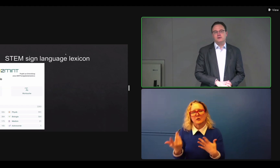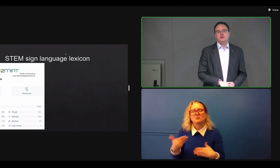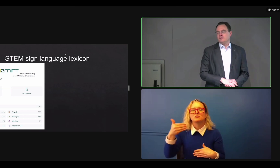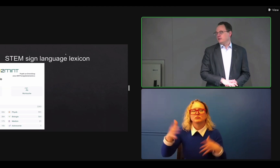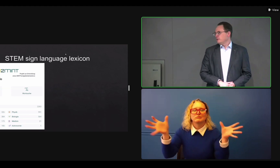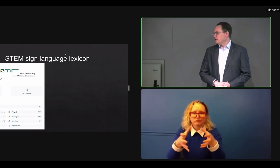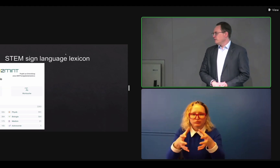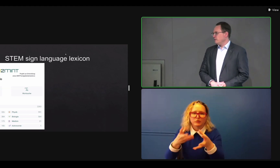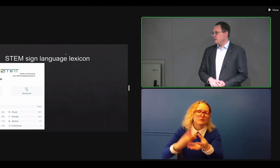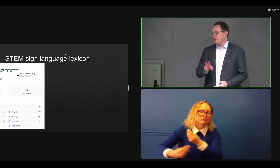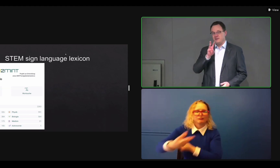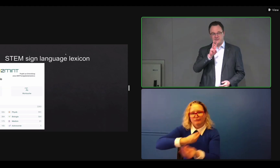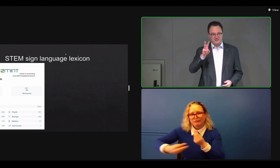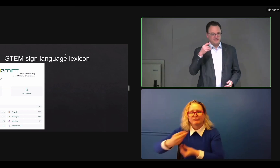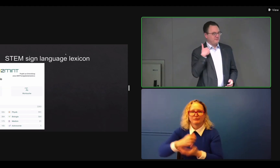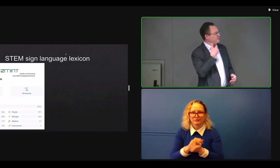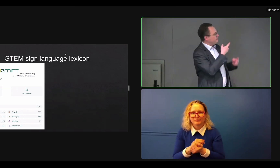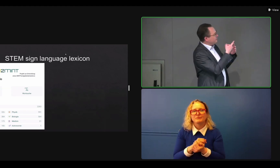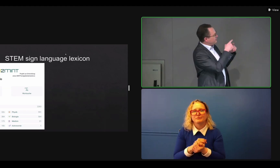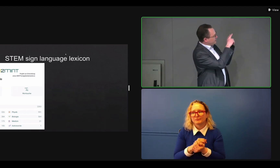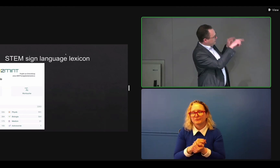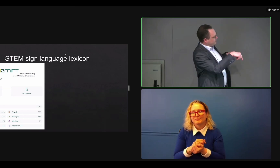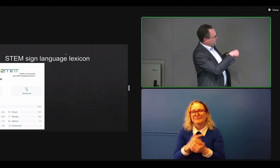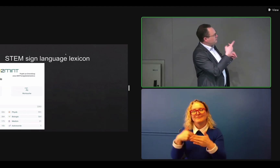we discussed a new set of signs.